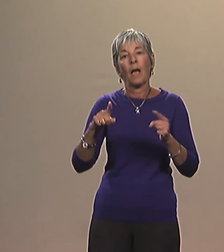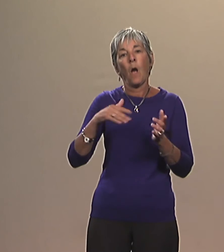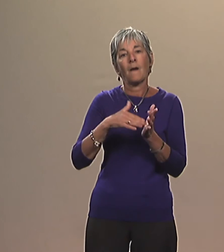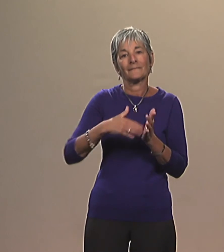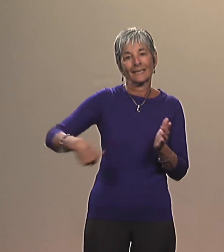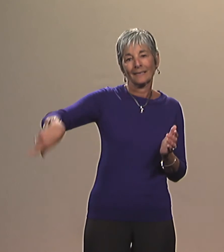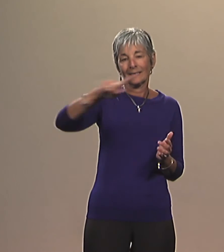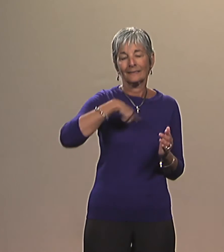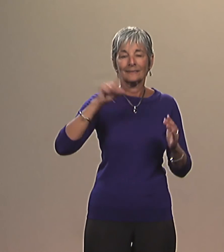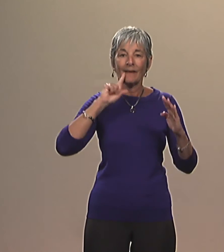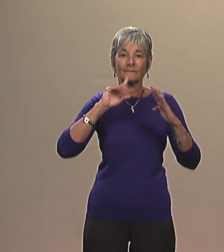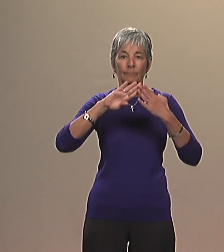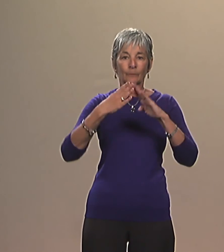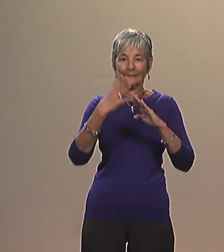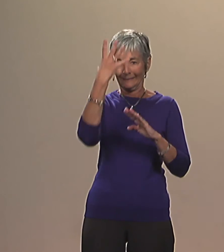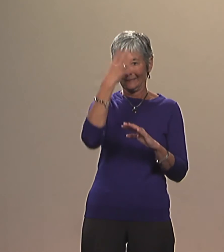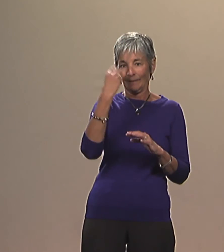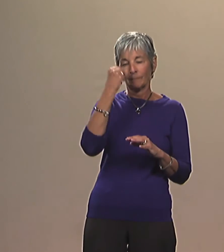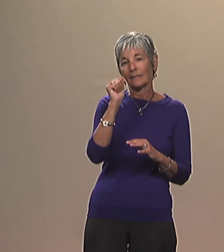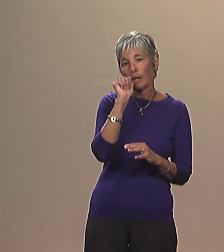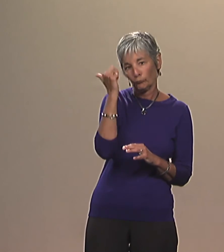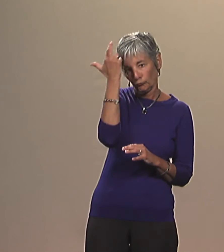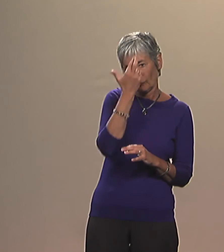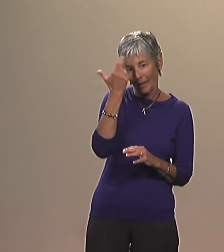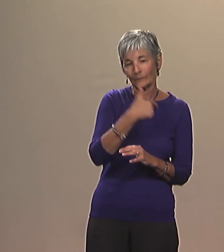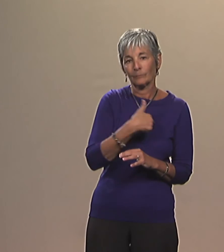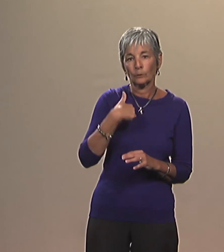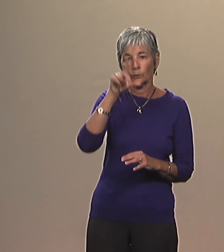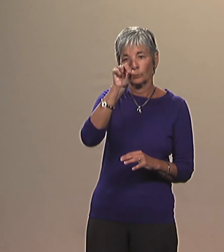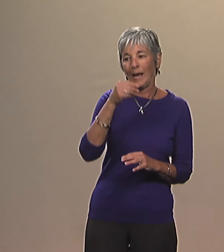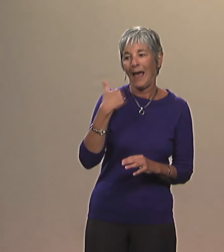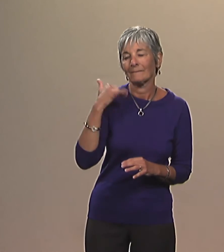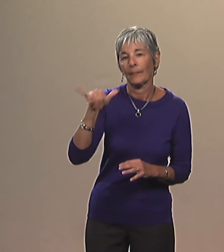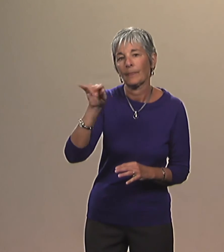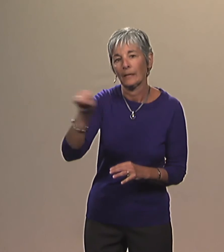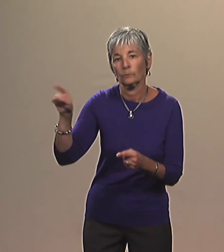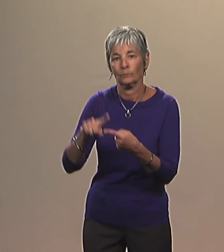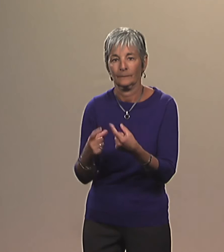But often the deaf community is unaware that we do have those things here to support us.